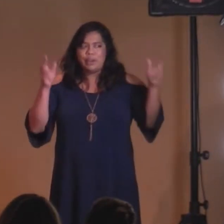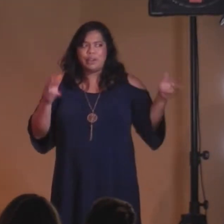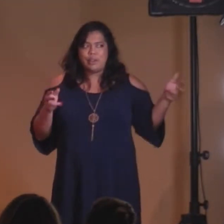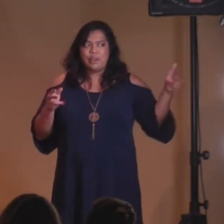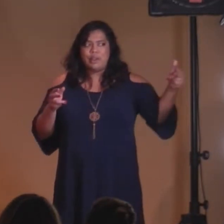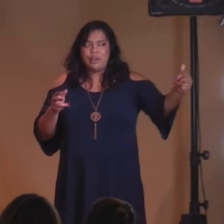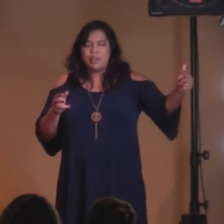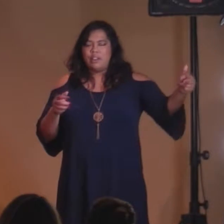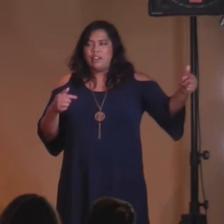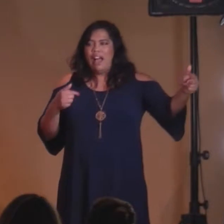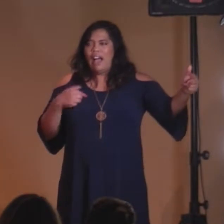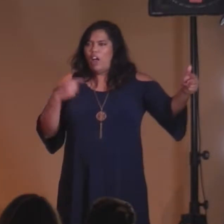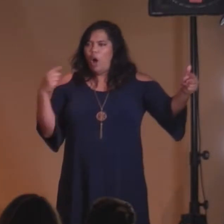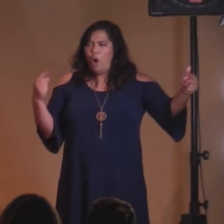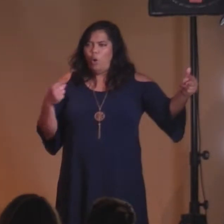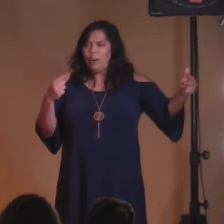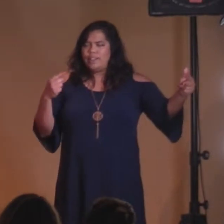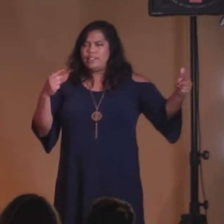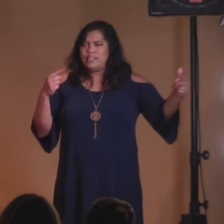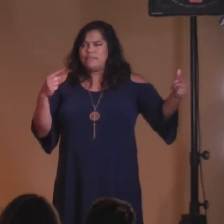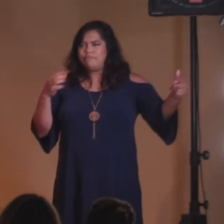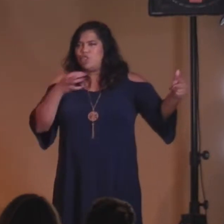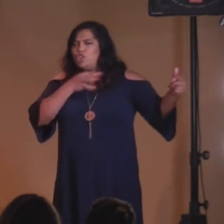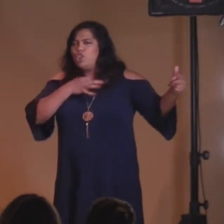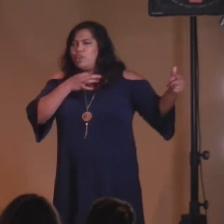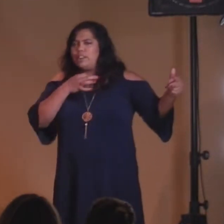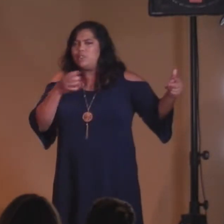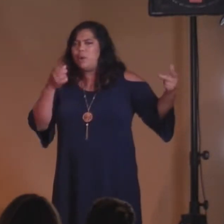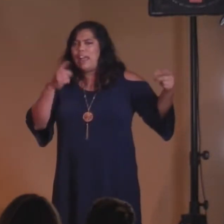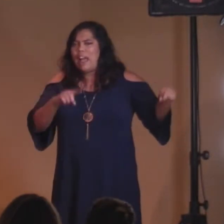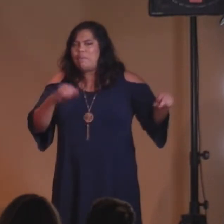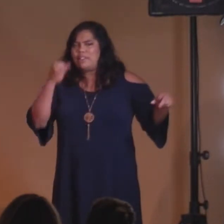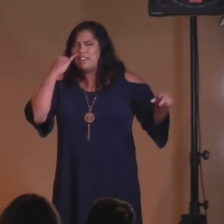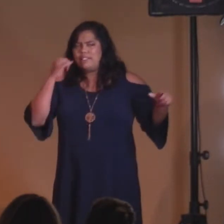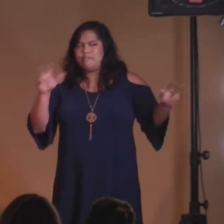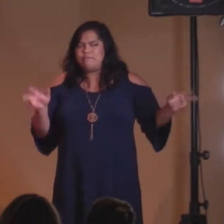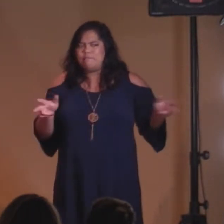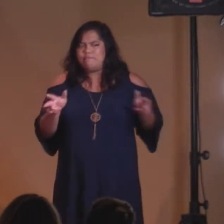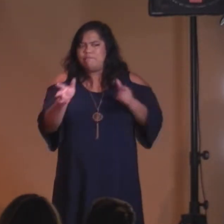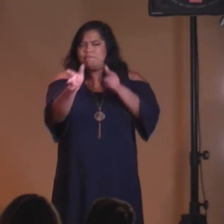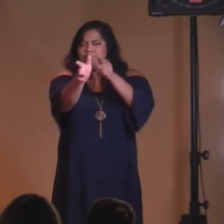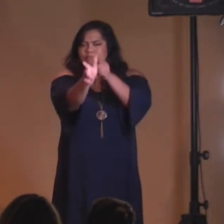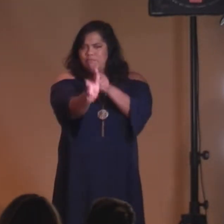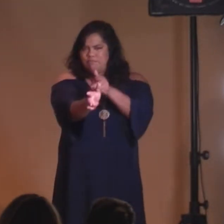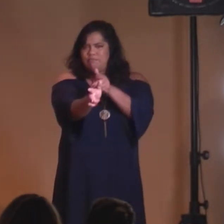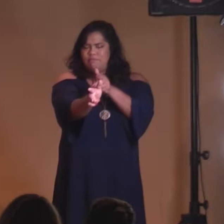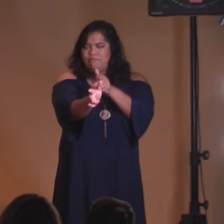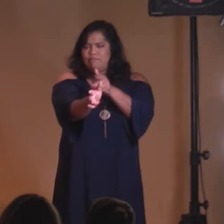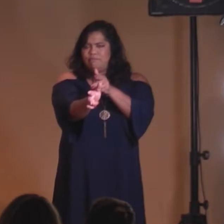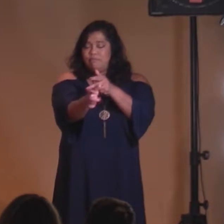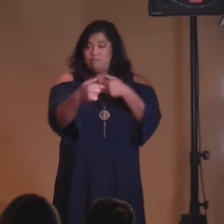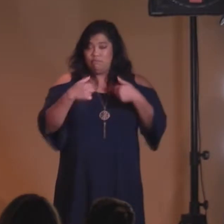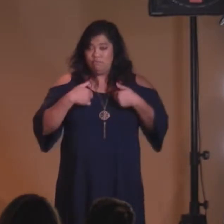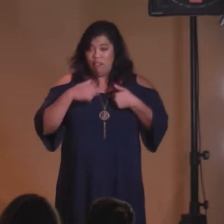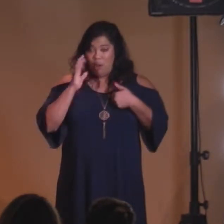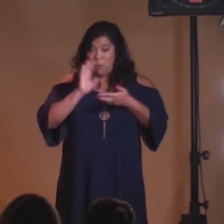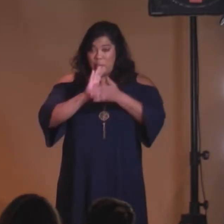that wonders, what if I were to be pulled over? Would I be a hashtag?